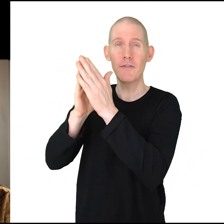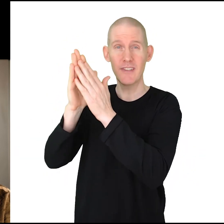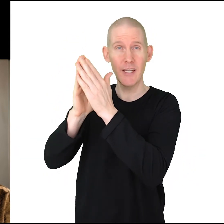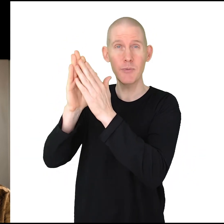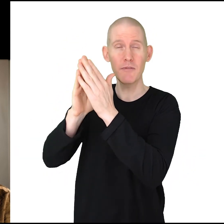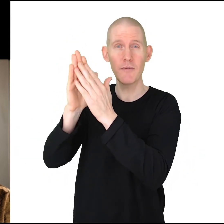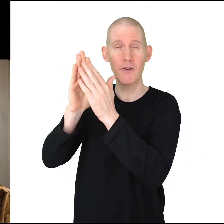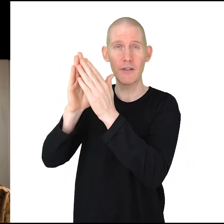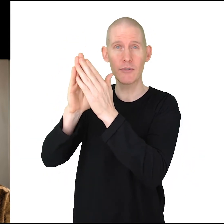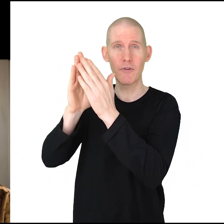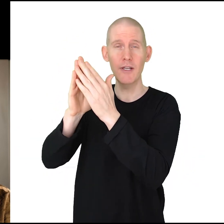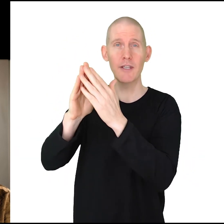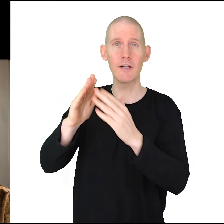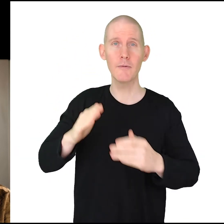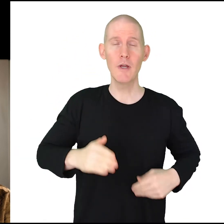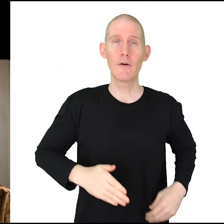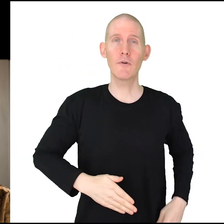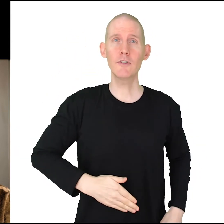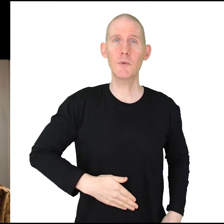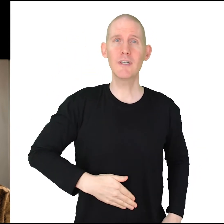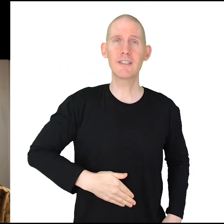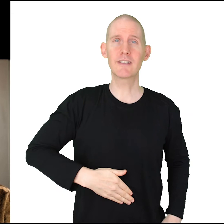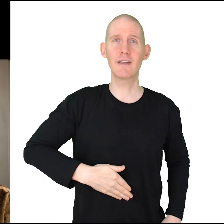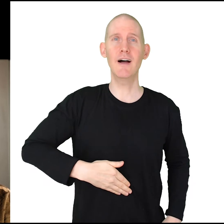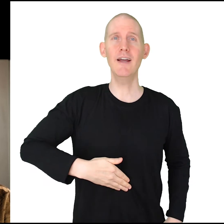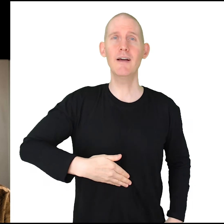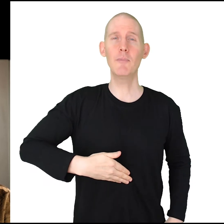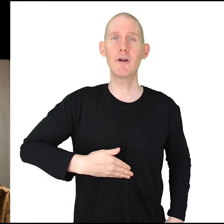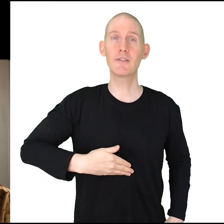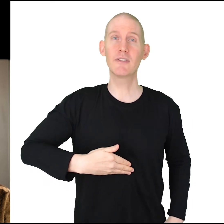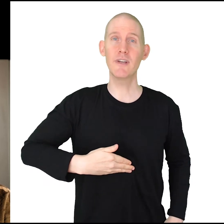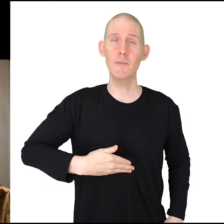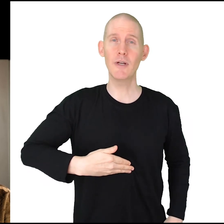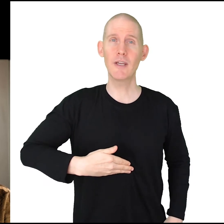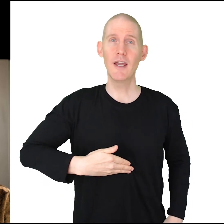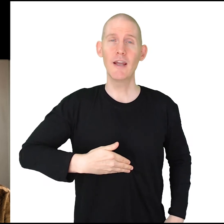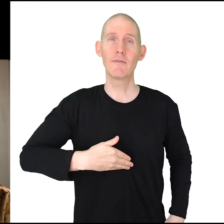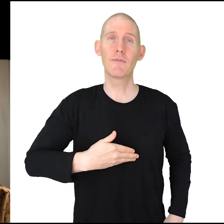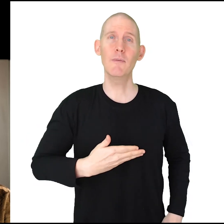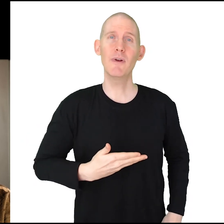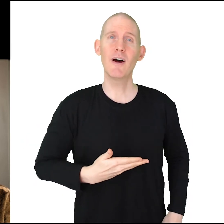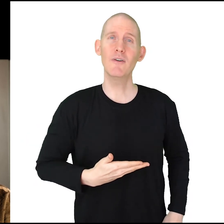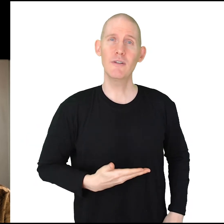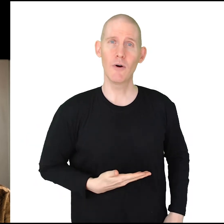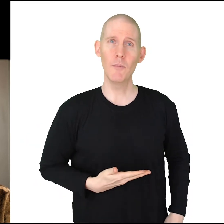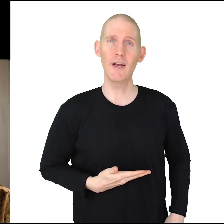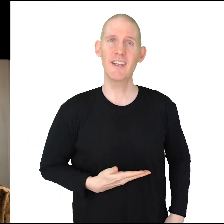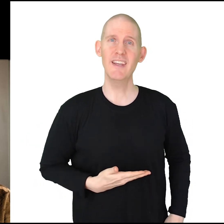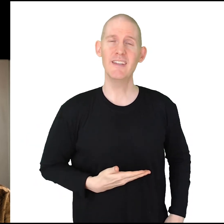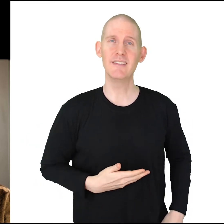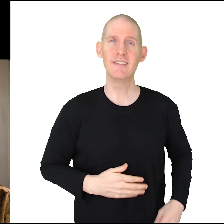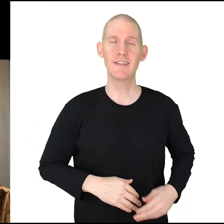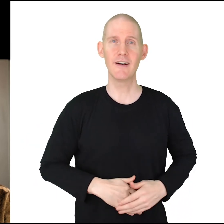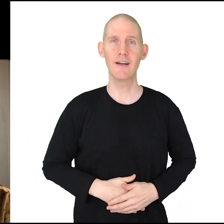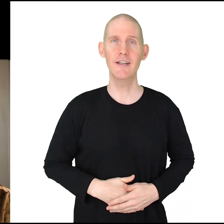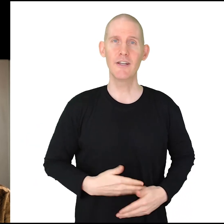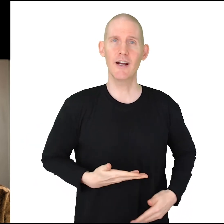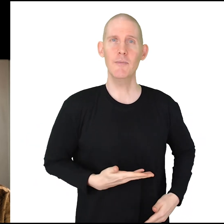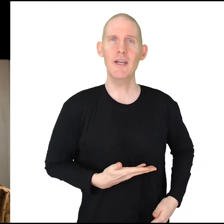tips of the fingers right here. First, we're going to slide up on our stomach, flip it out, and go back in. All right? Kind of making a